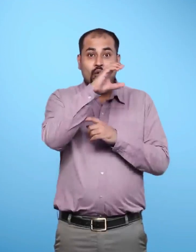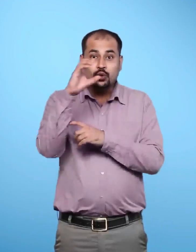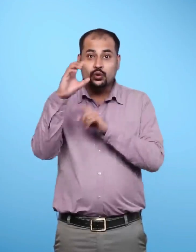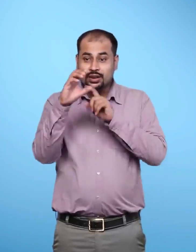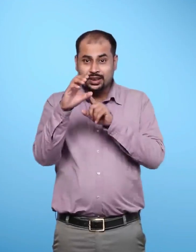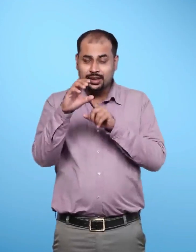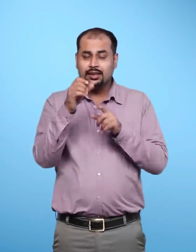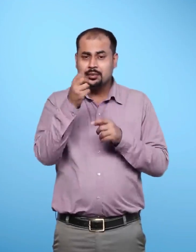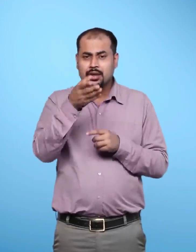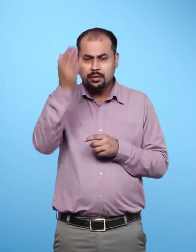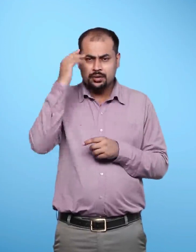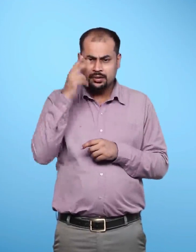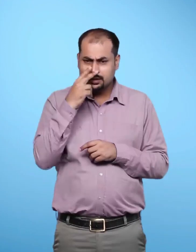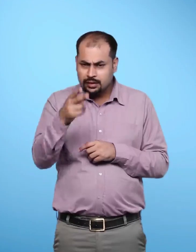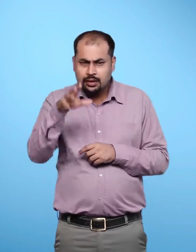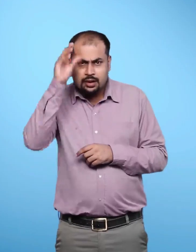Where have you heard of a crore?